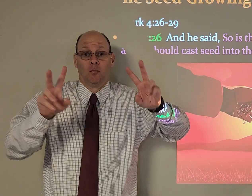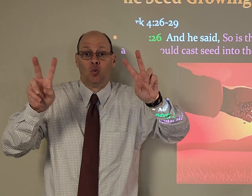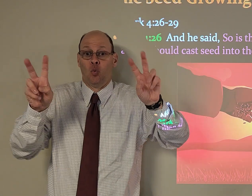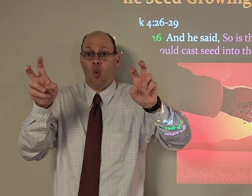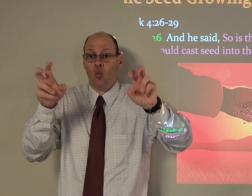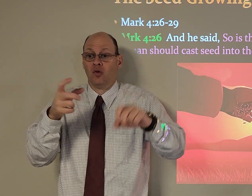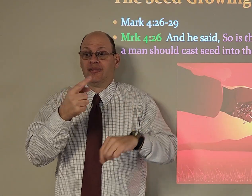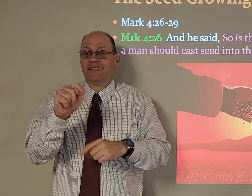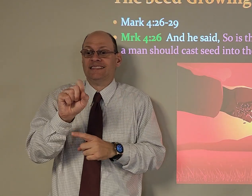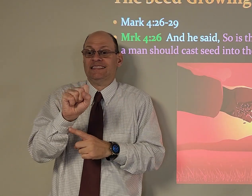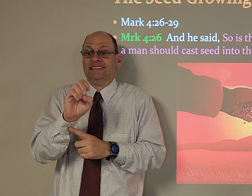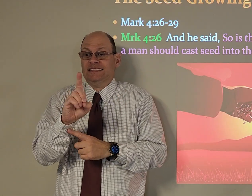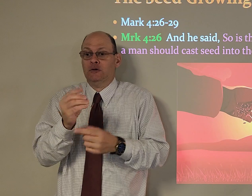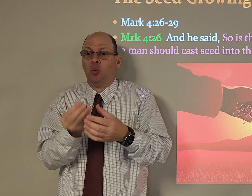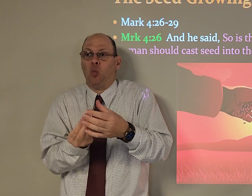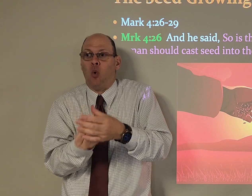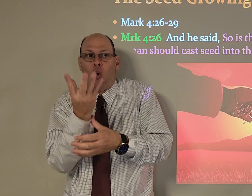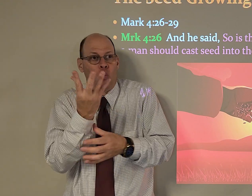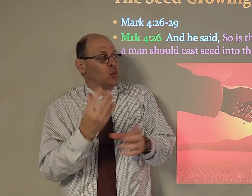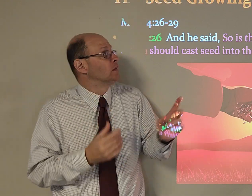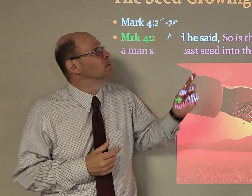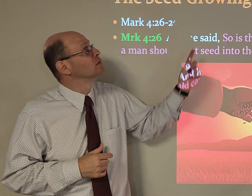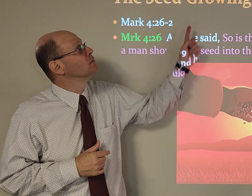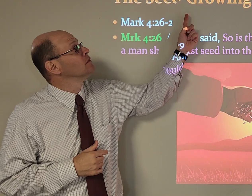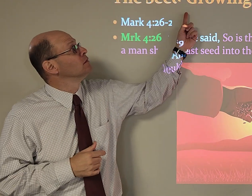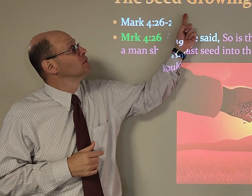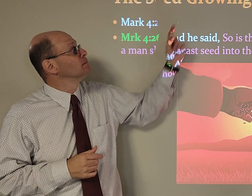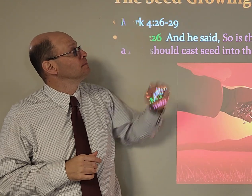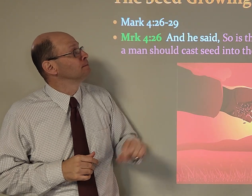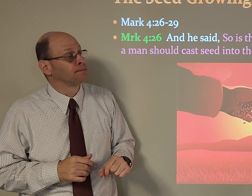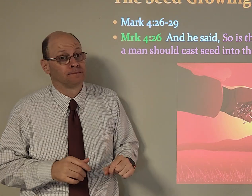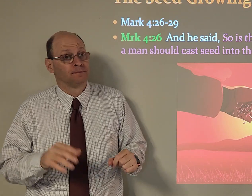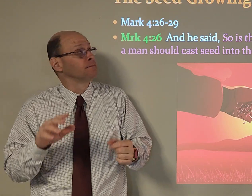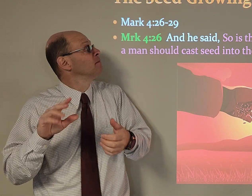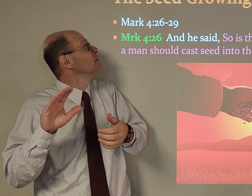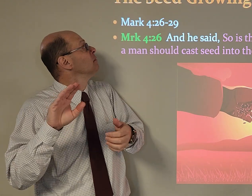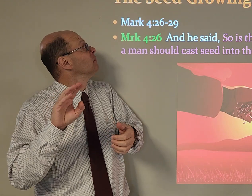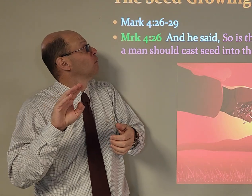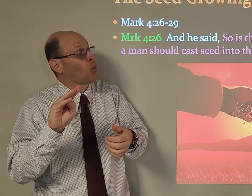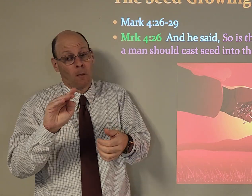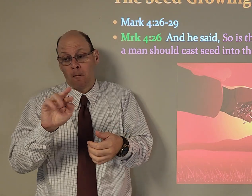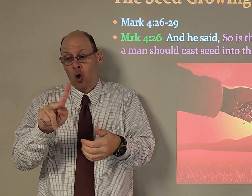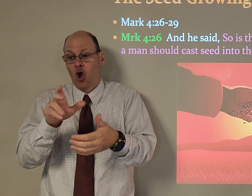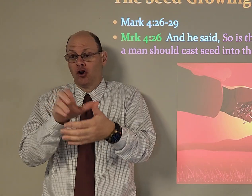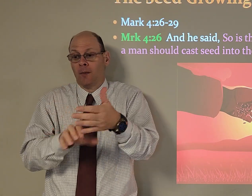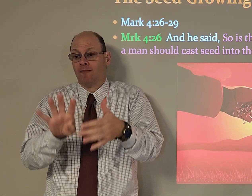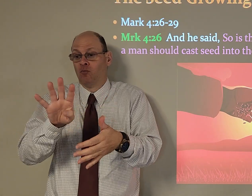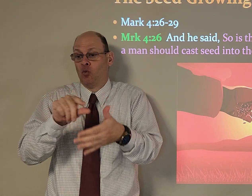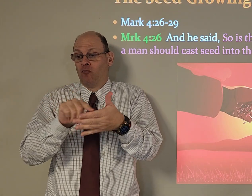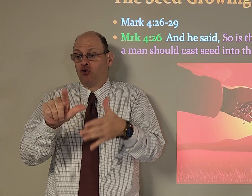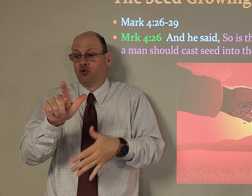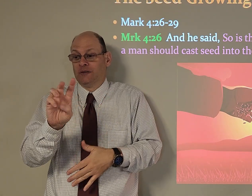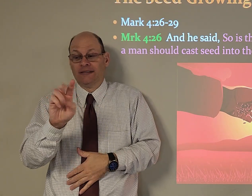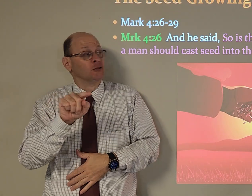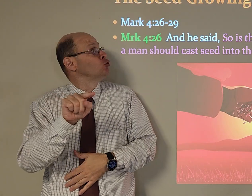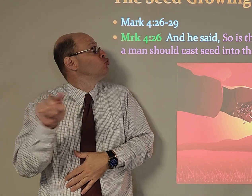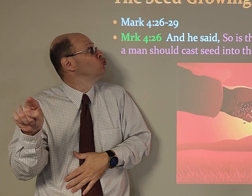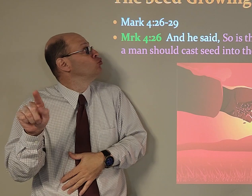So moving along. Another parable this morning is the seed growing. We're going to look in Mark